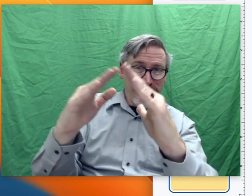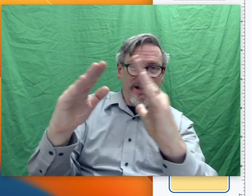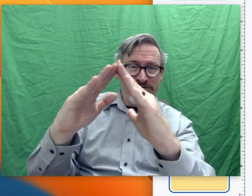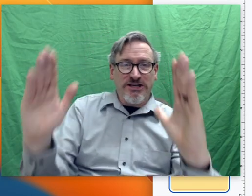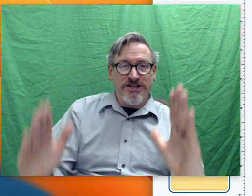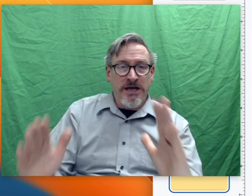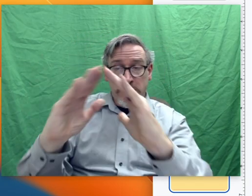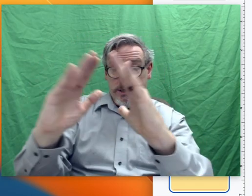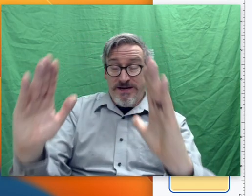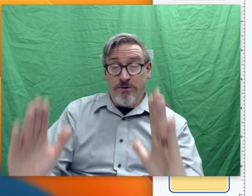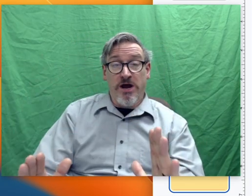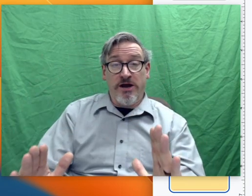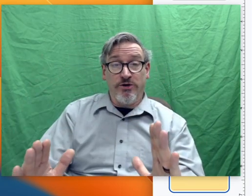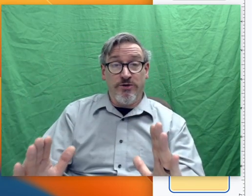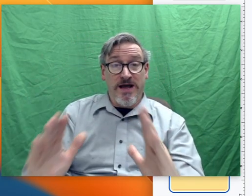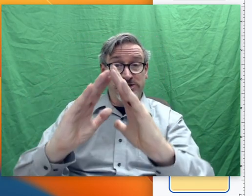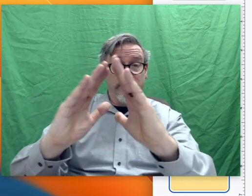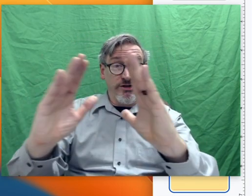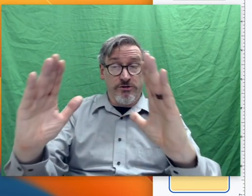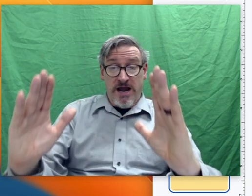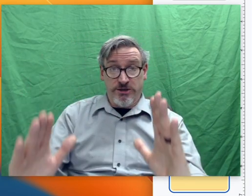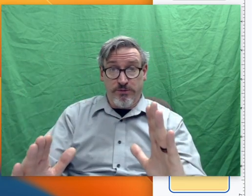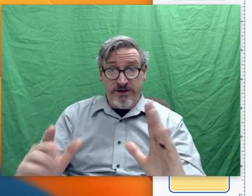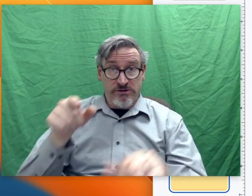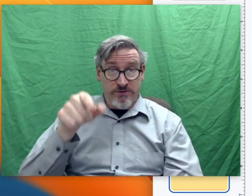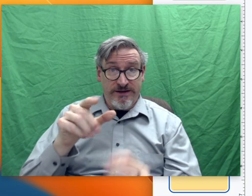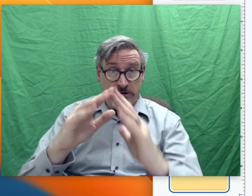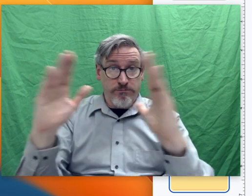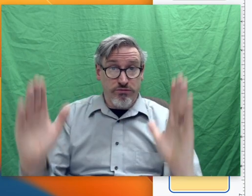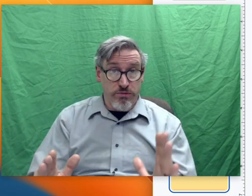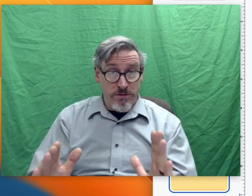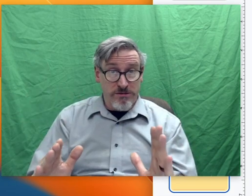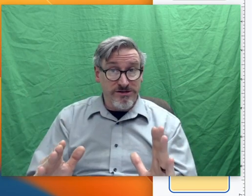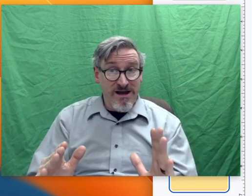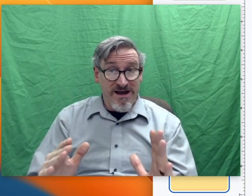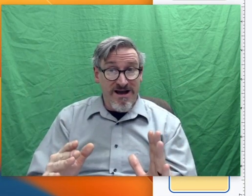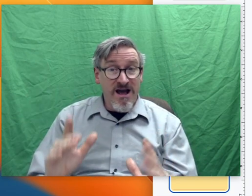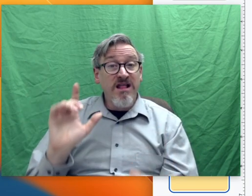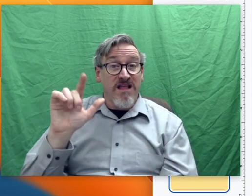As if actually, depending on how you do house, you're actually putting the house right there, right?